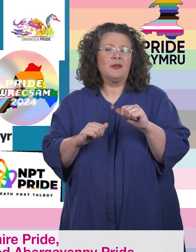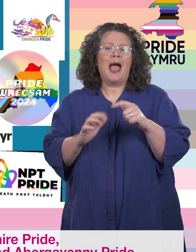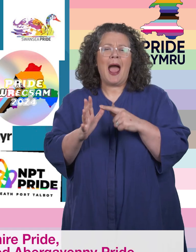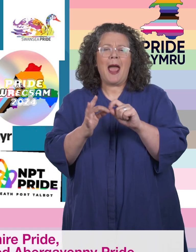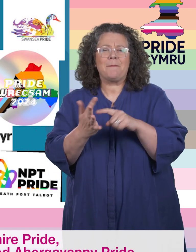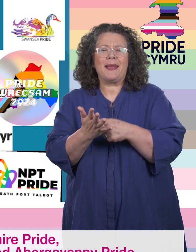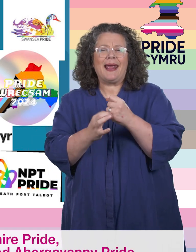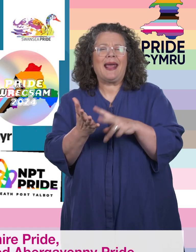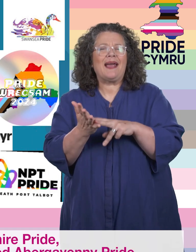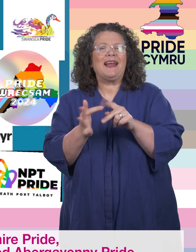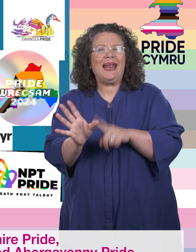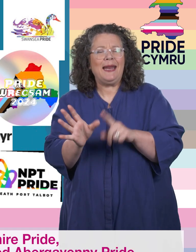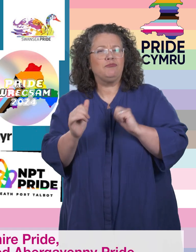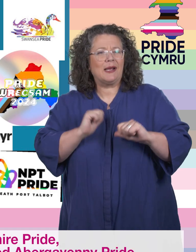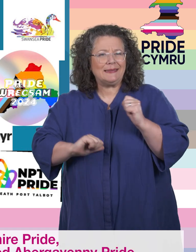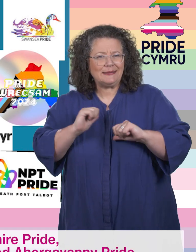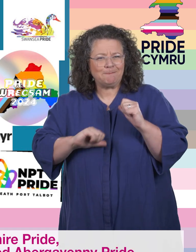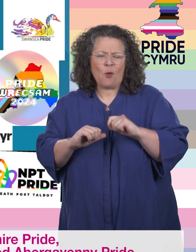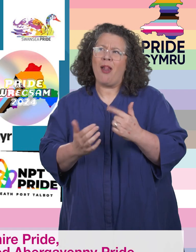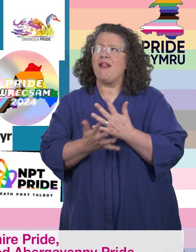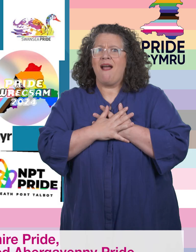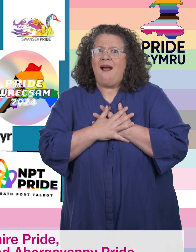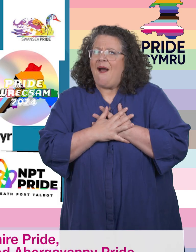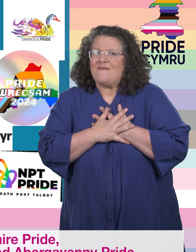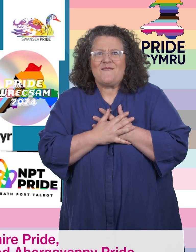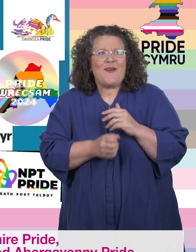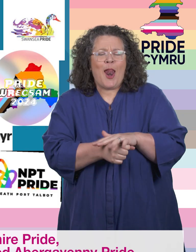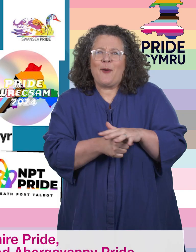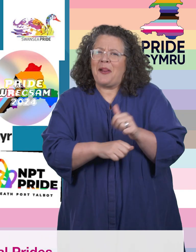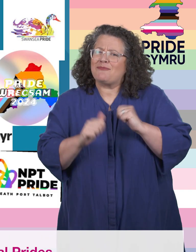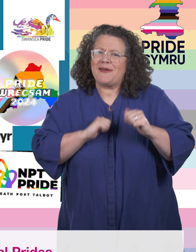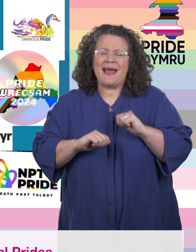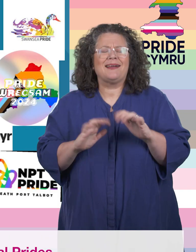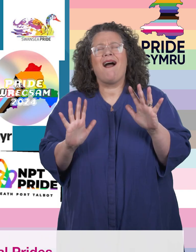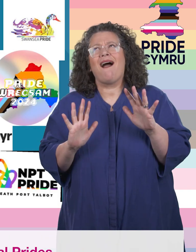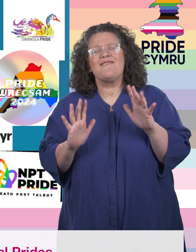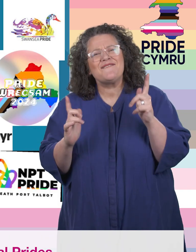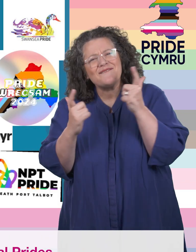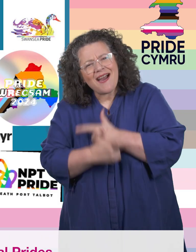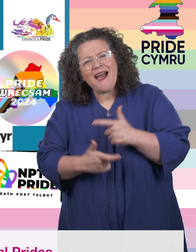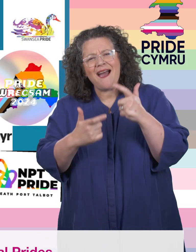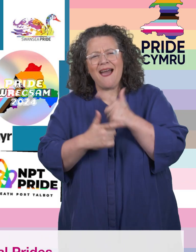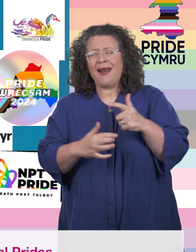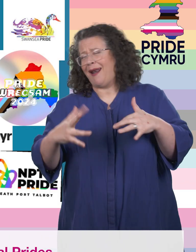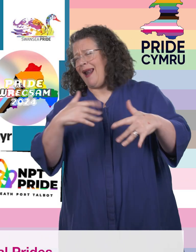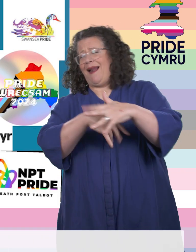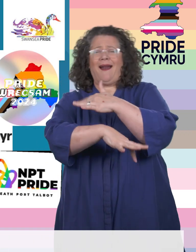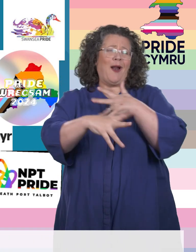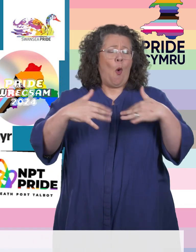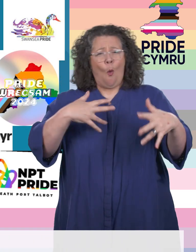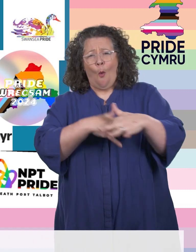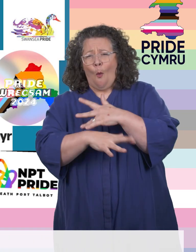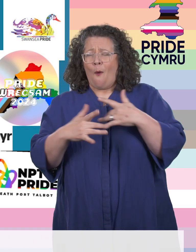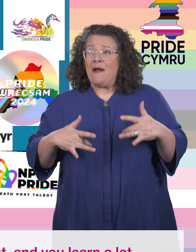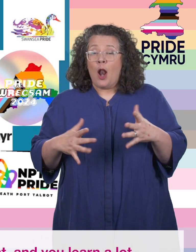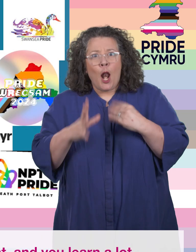basically Monmouthshire Pride, but because it's in Abergavenny, it's called Abergavenny Pride. I absolutely love the local prides. They're